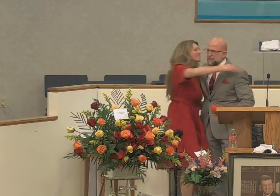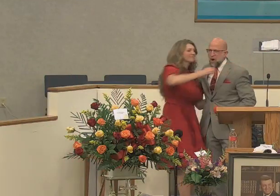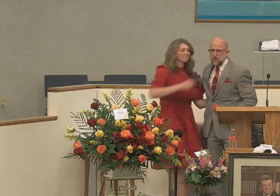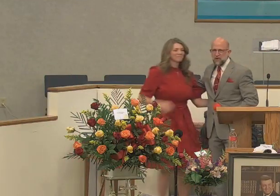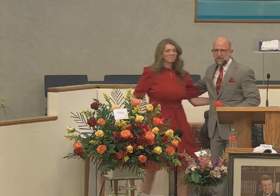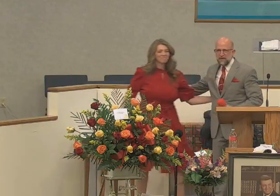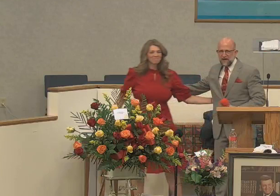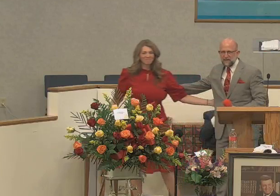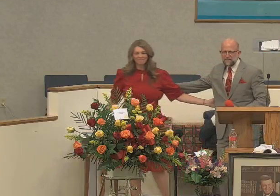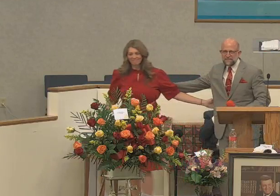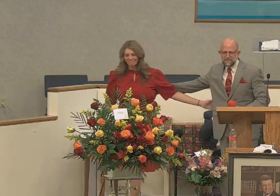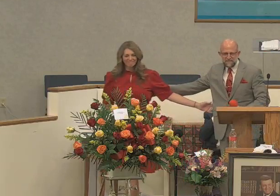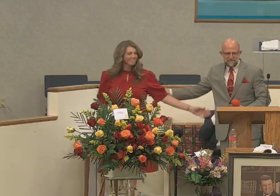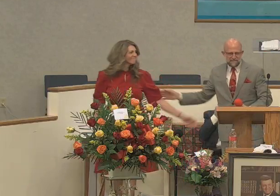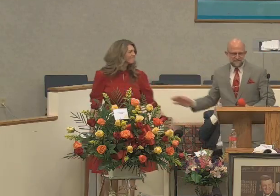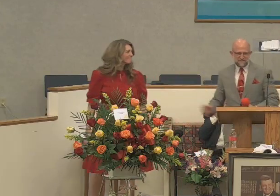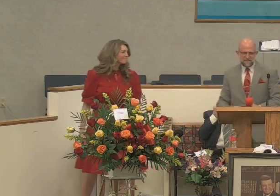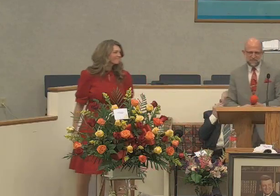my partner in singing.